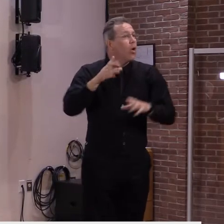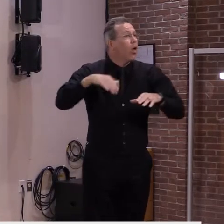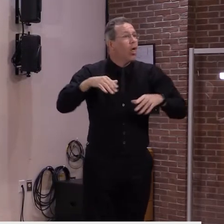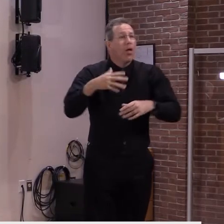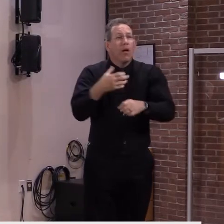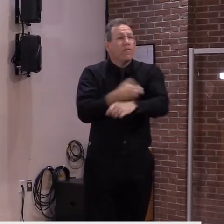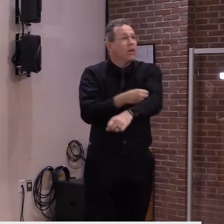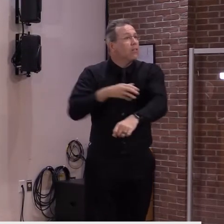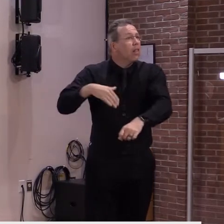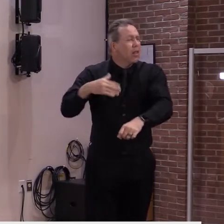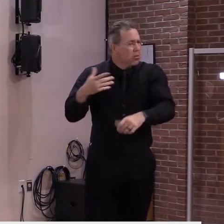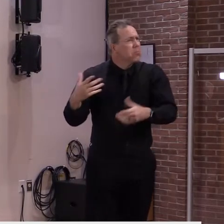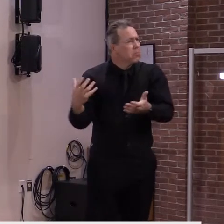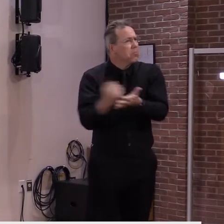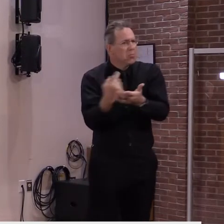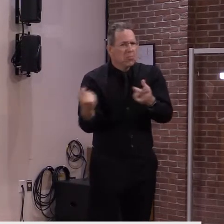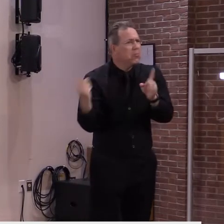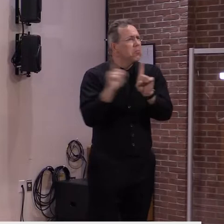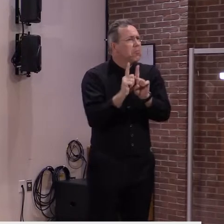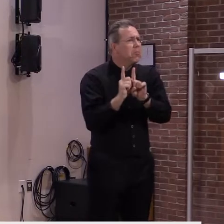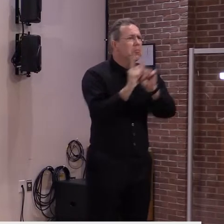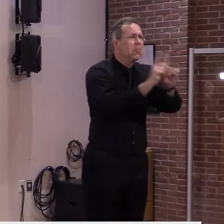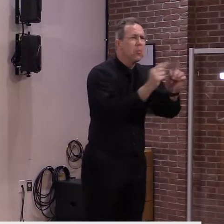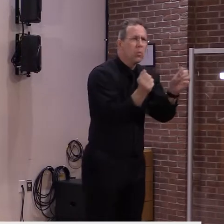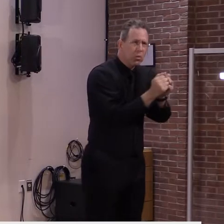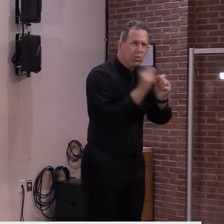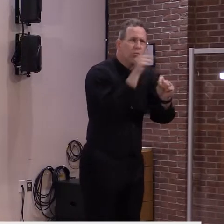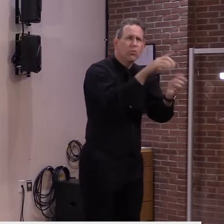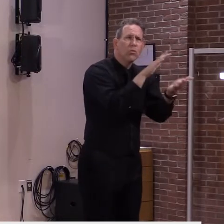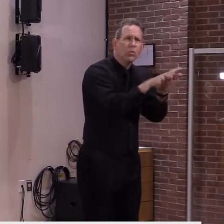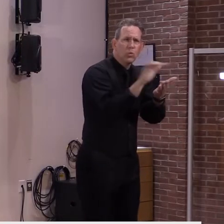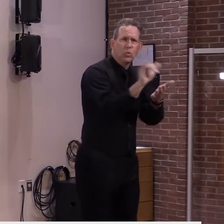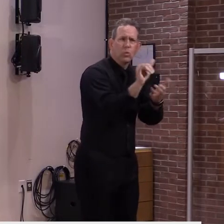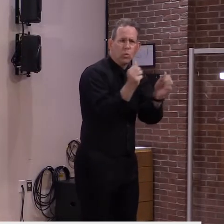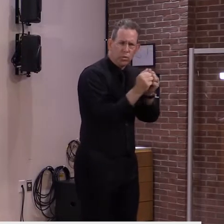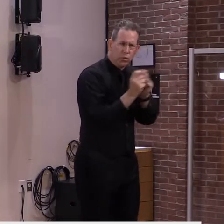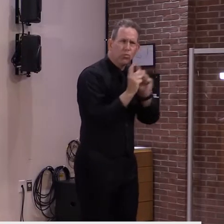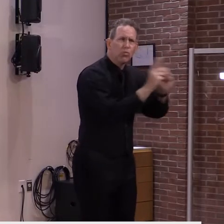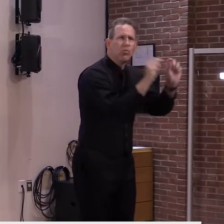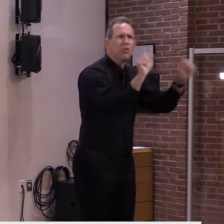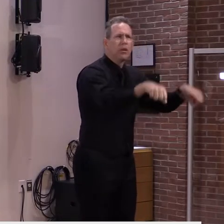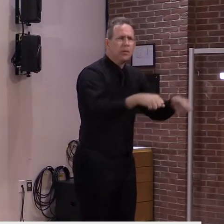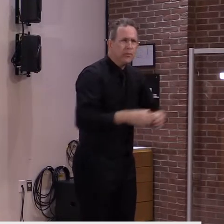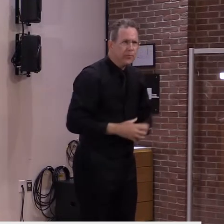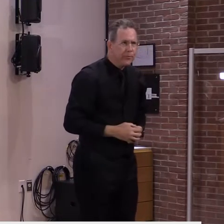find a list of school-based clinics and register at